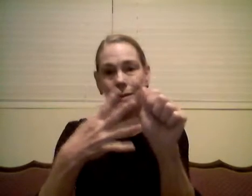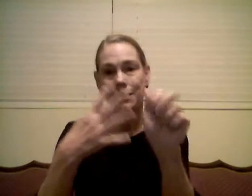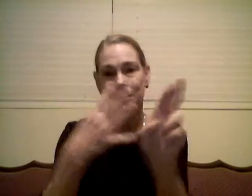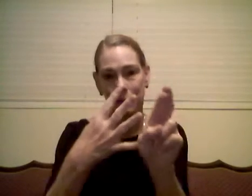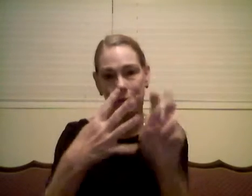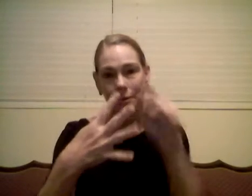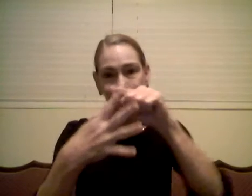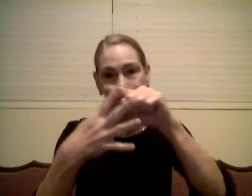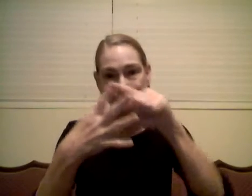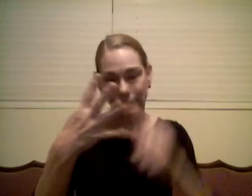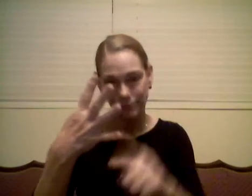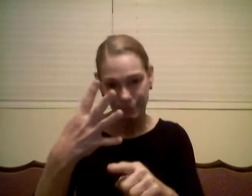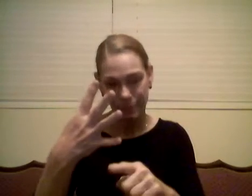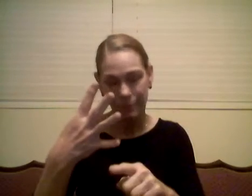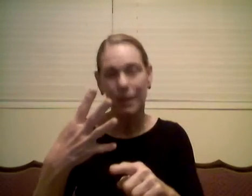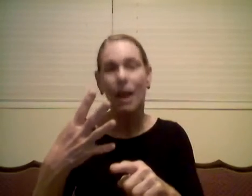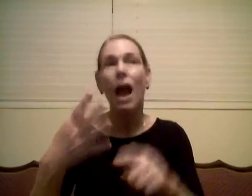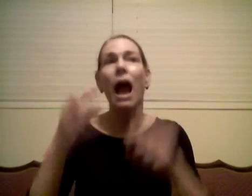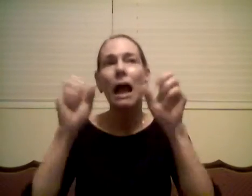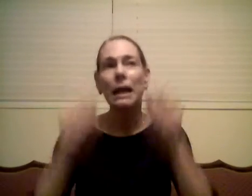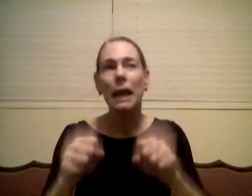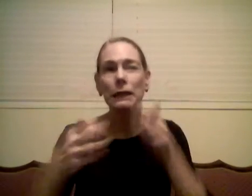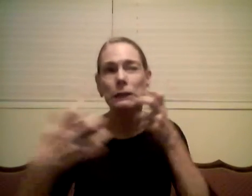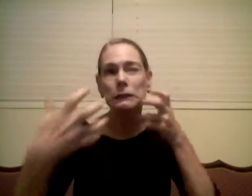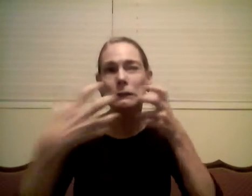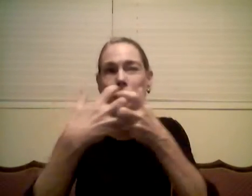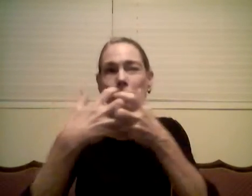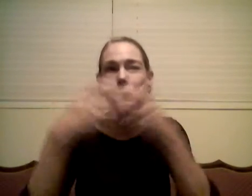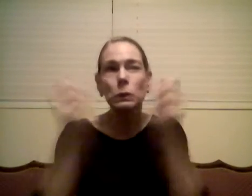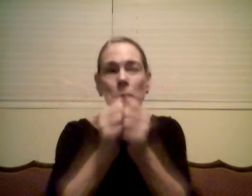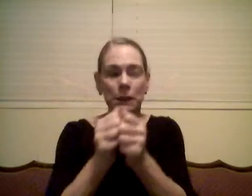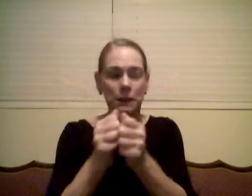job-specific competencies again. Okay? If I